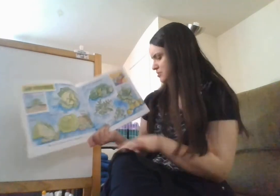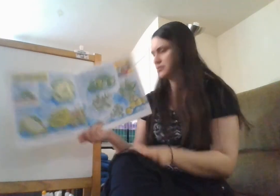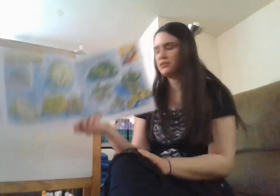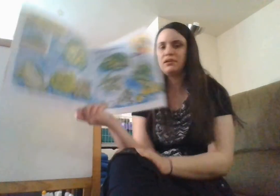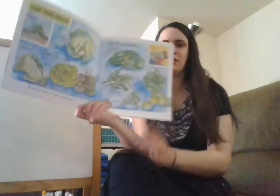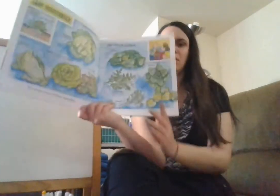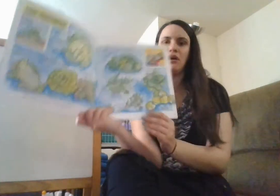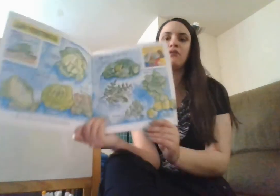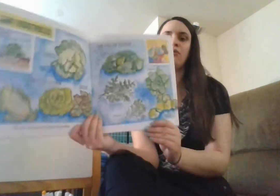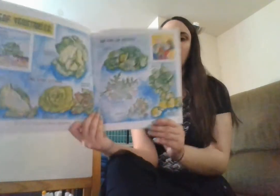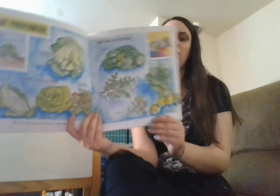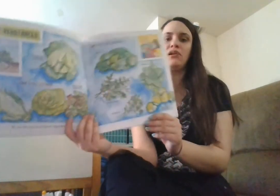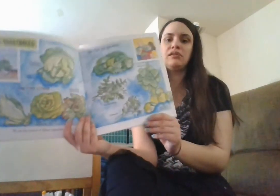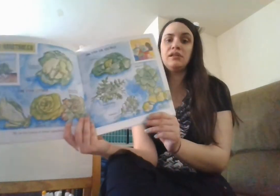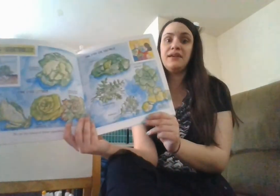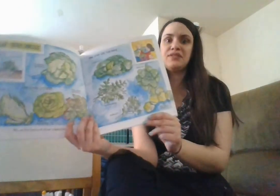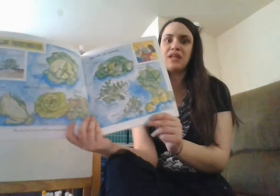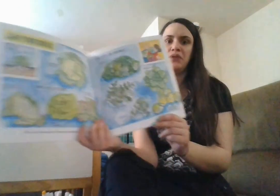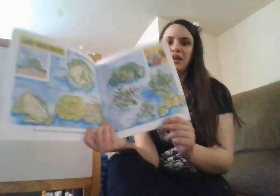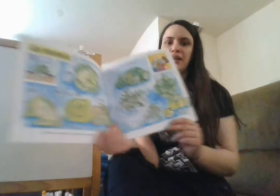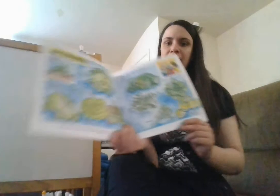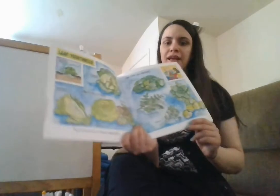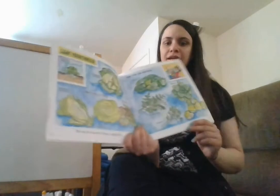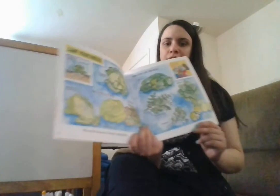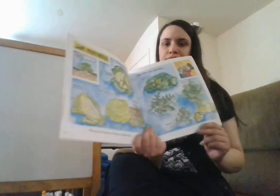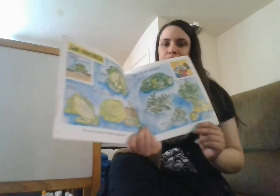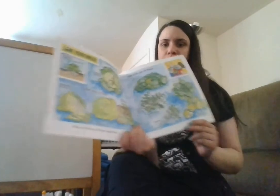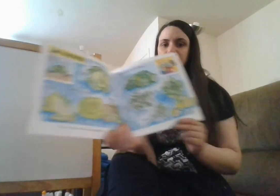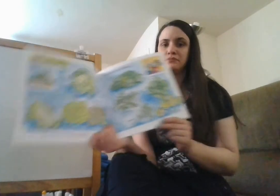sprouts are all leaves that we can eat.